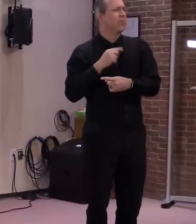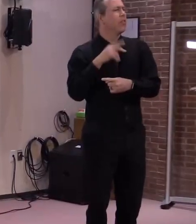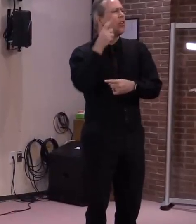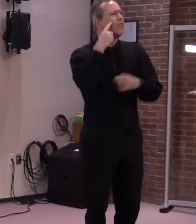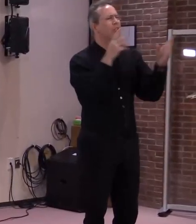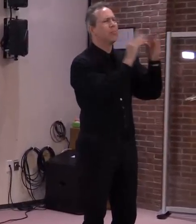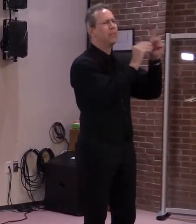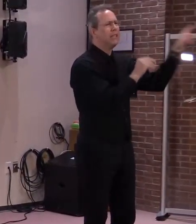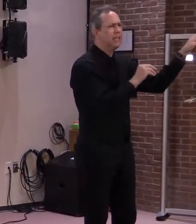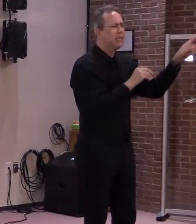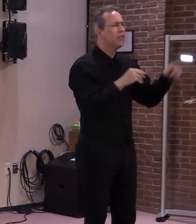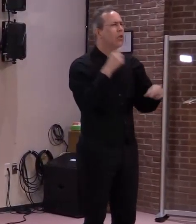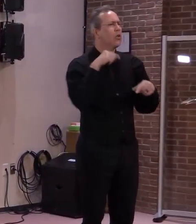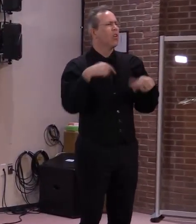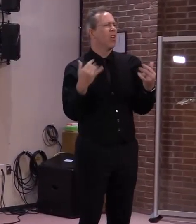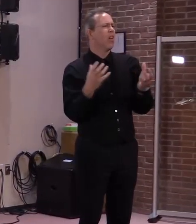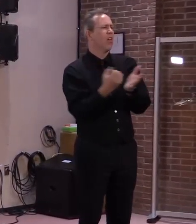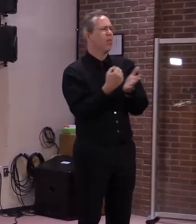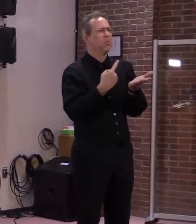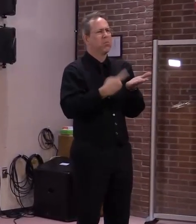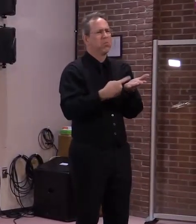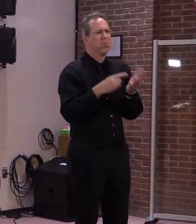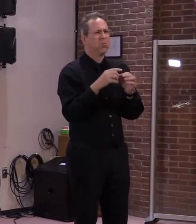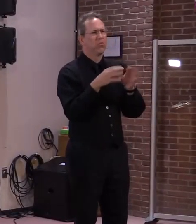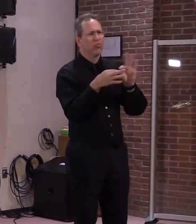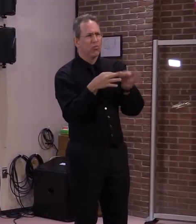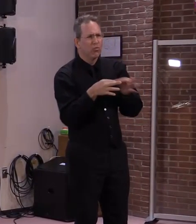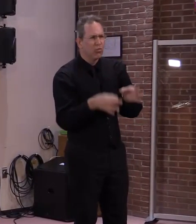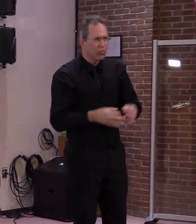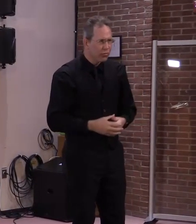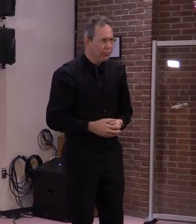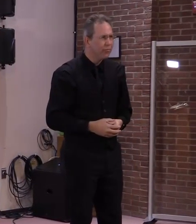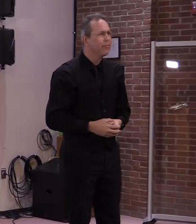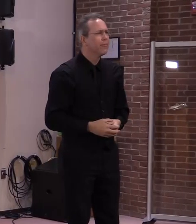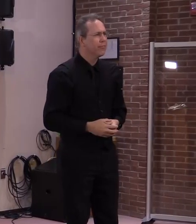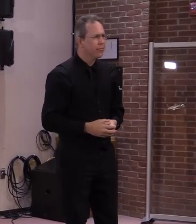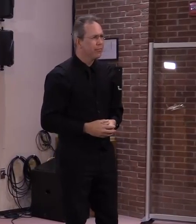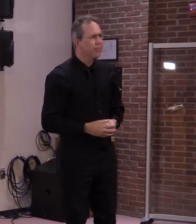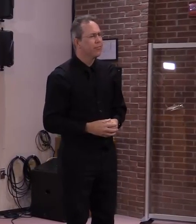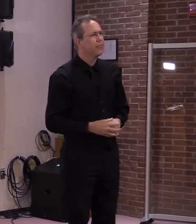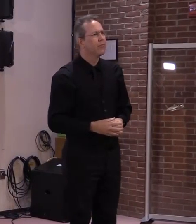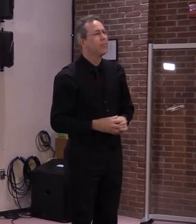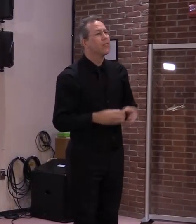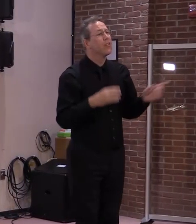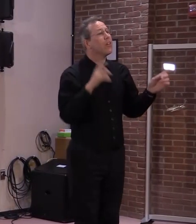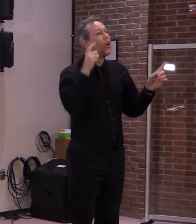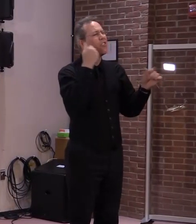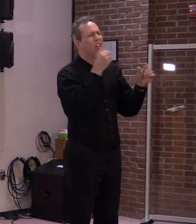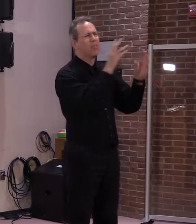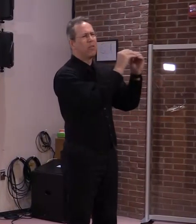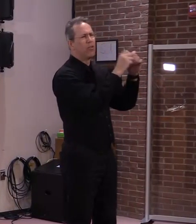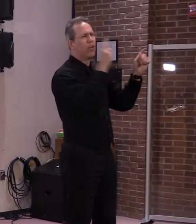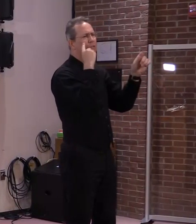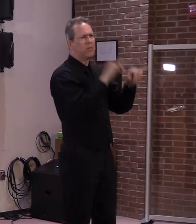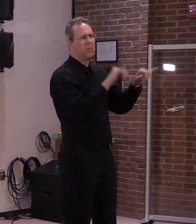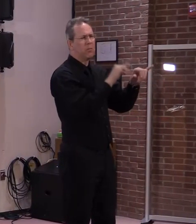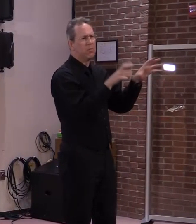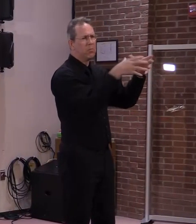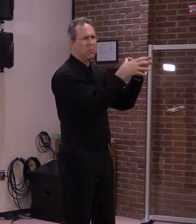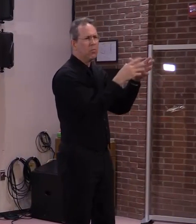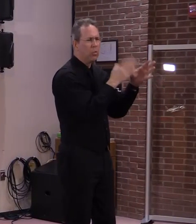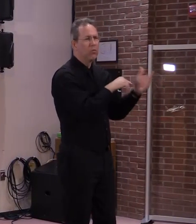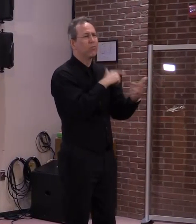Scott is currently on another call with fellow governors and White House officials, but he'll be joining us shortly. Today, I want to